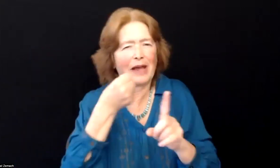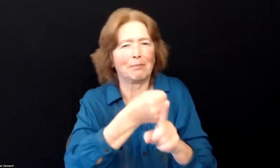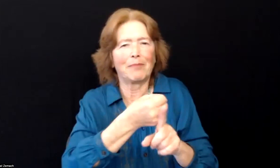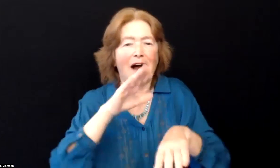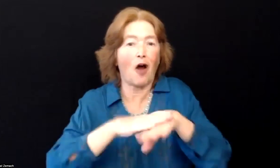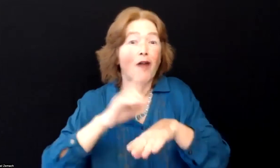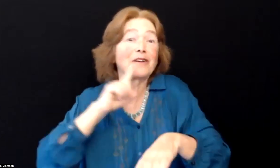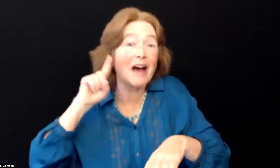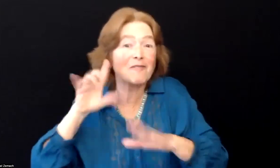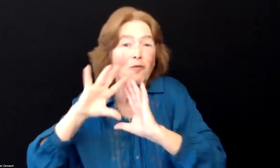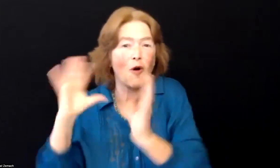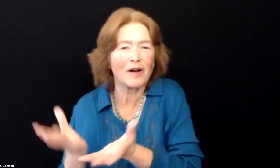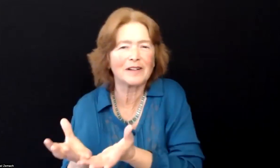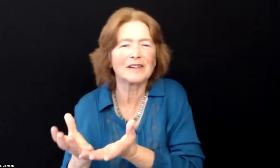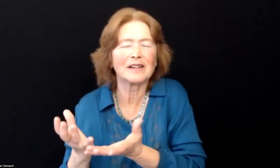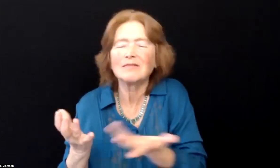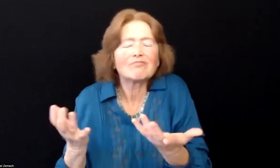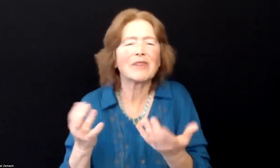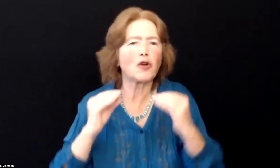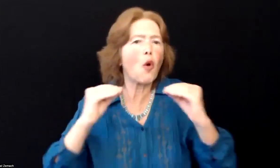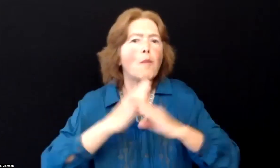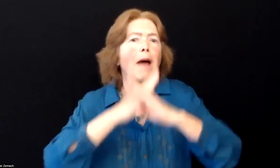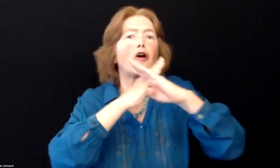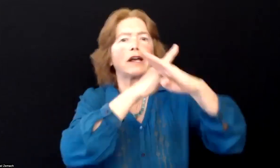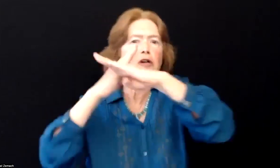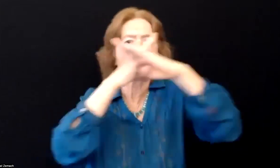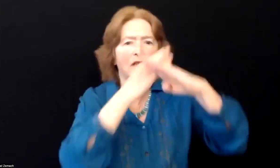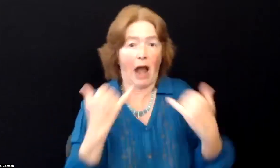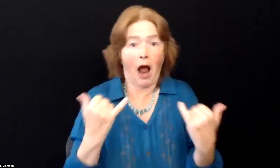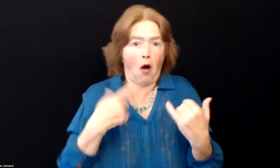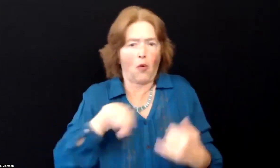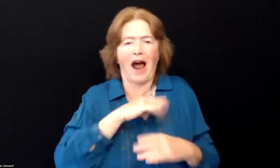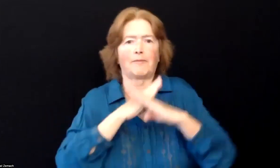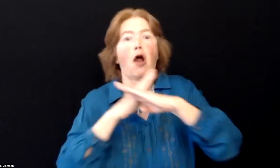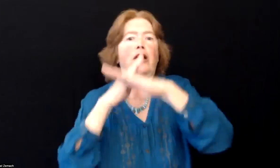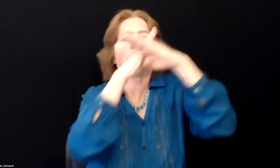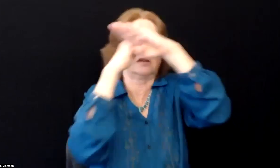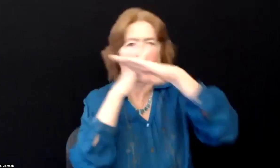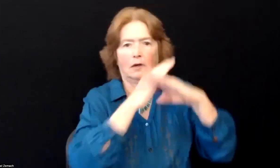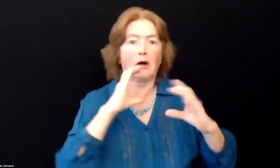The impact on the deaf community, the deaf students, there would be no barriers. Right now there are